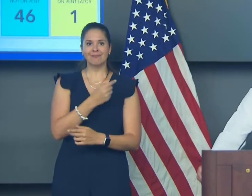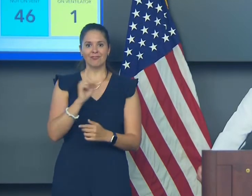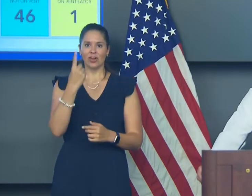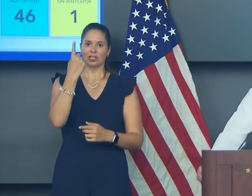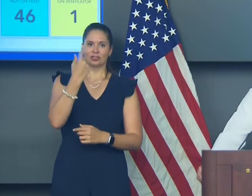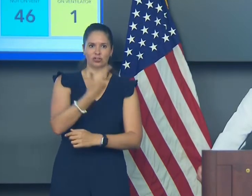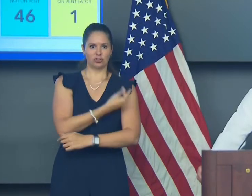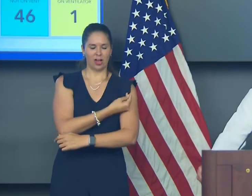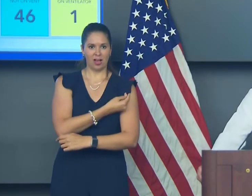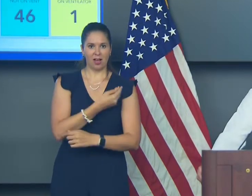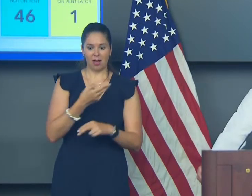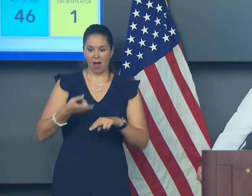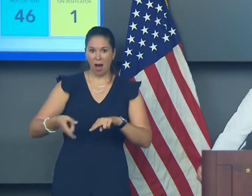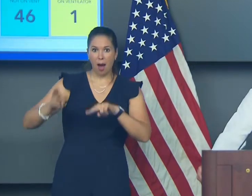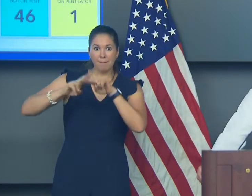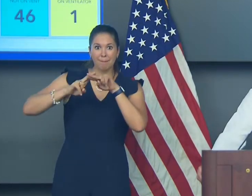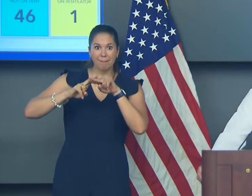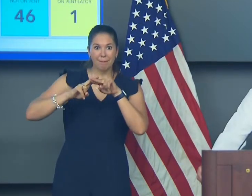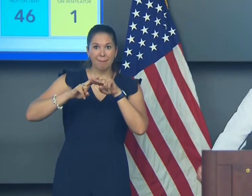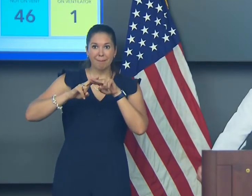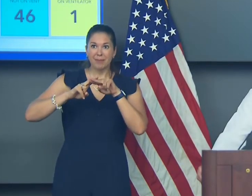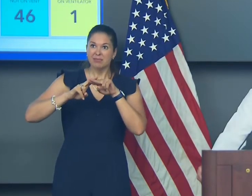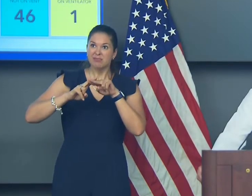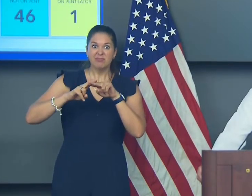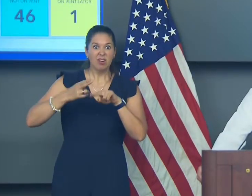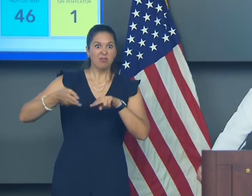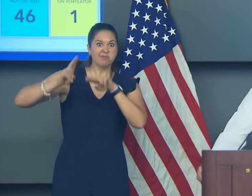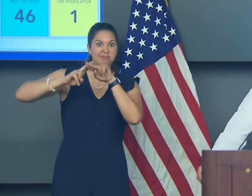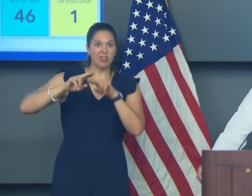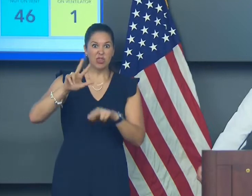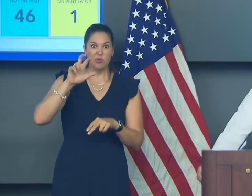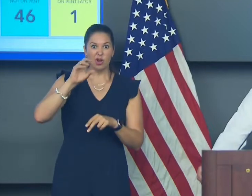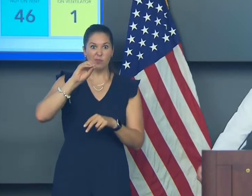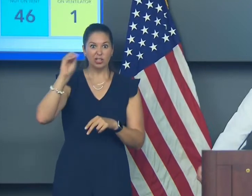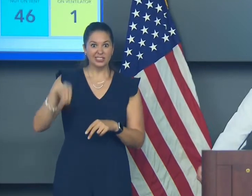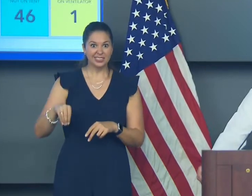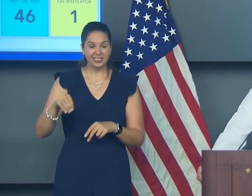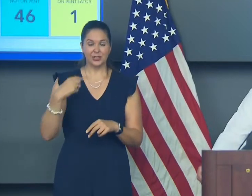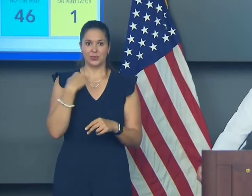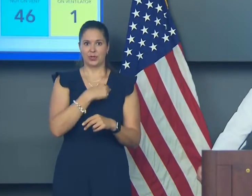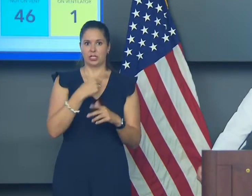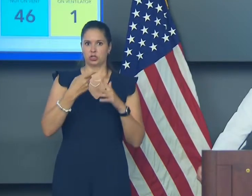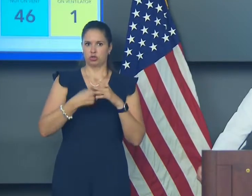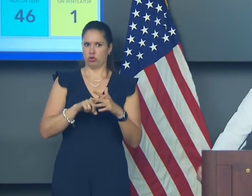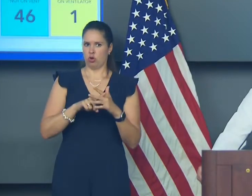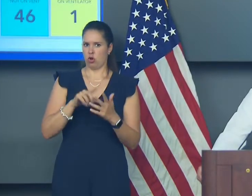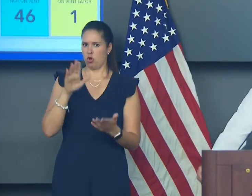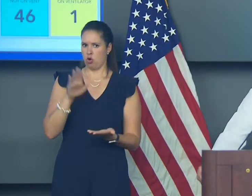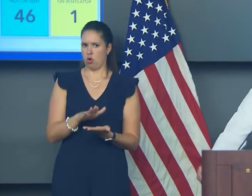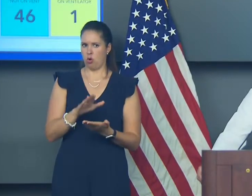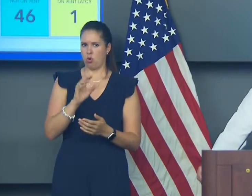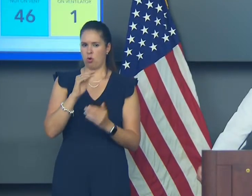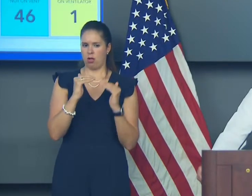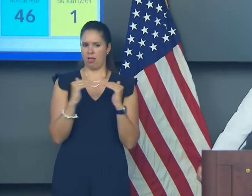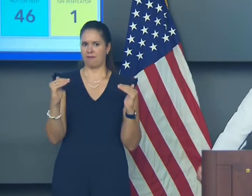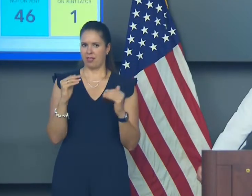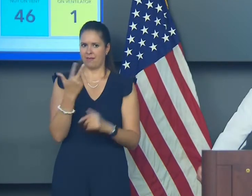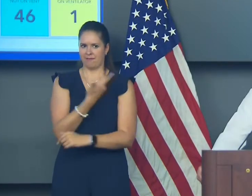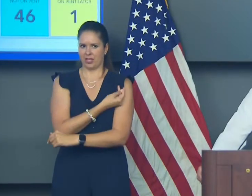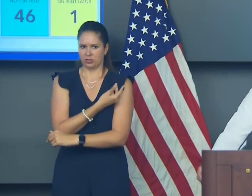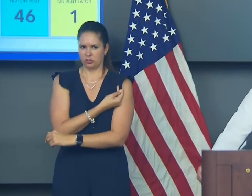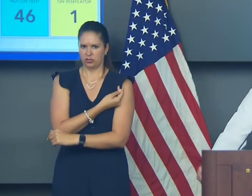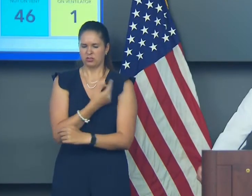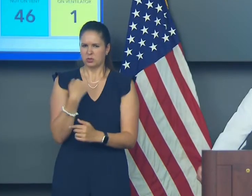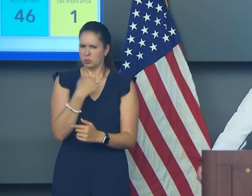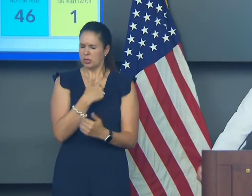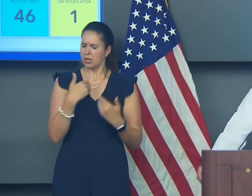vaccine, is up by more than 300%. Now, we start off at a very low level of vaccination, and so we